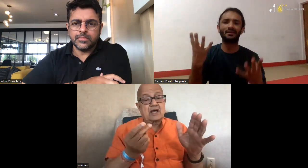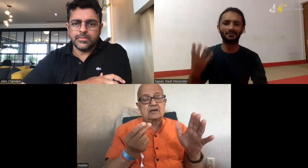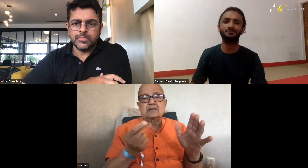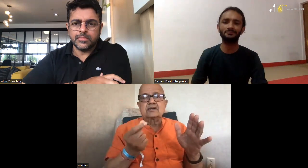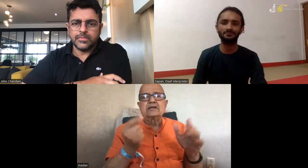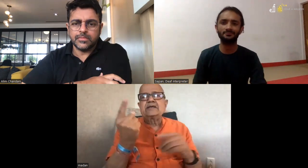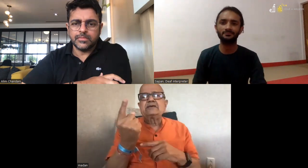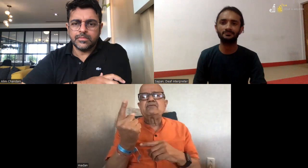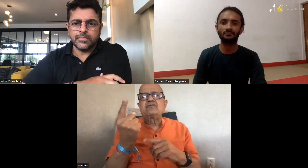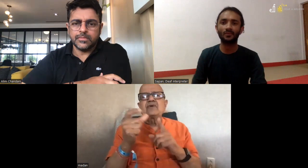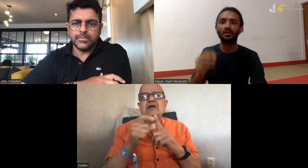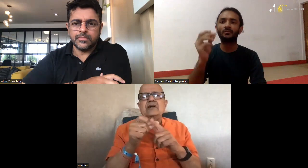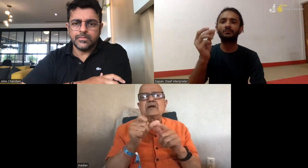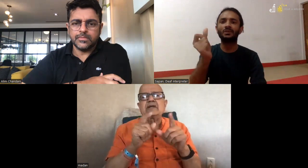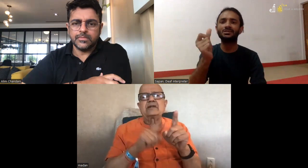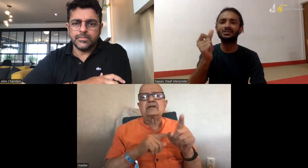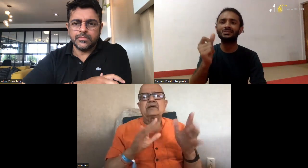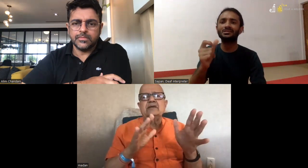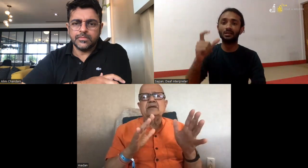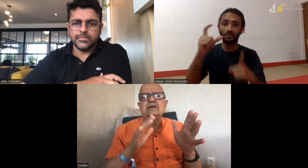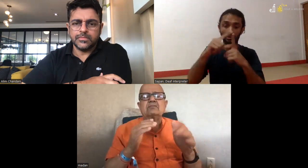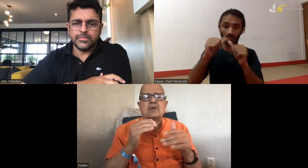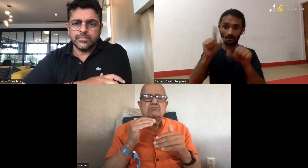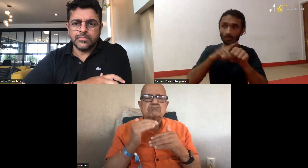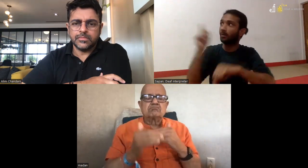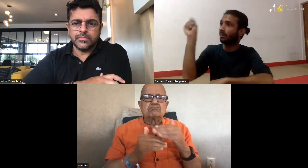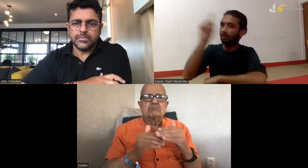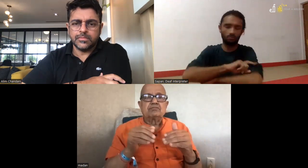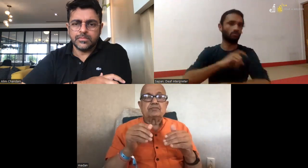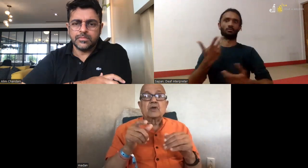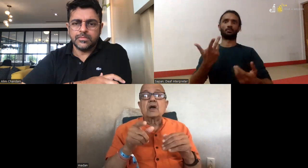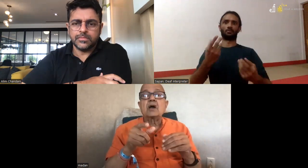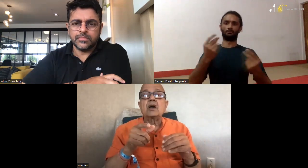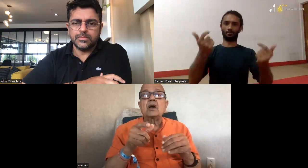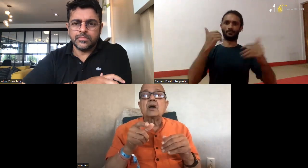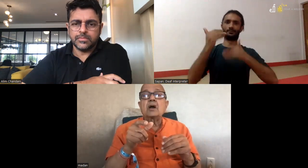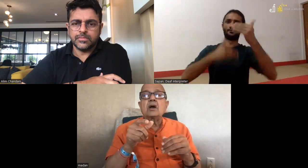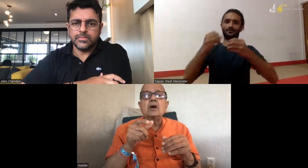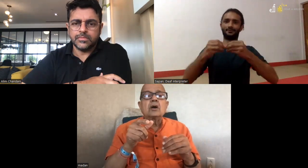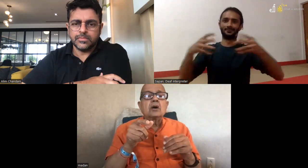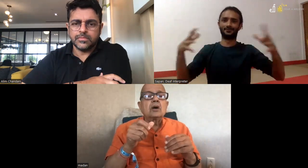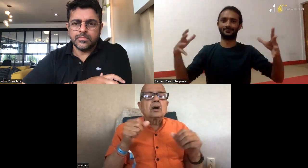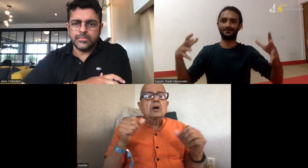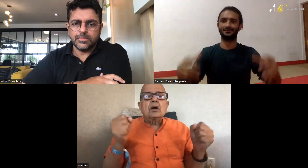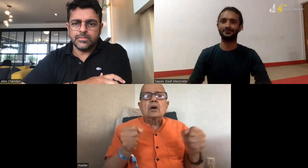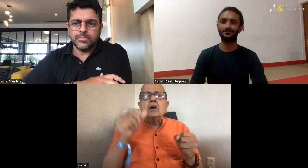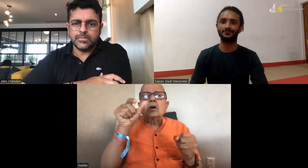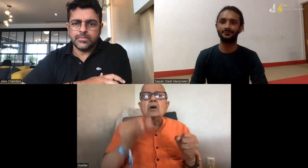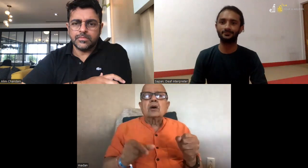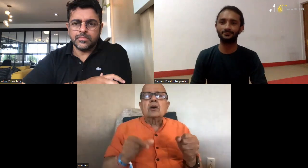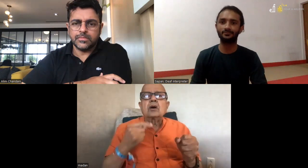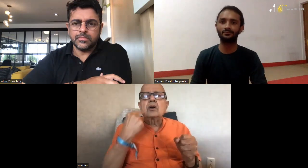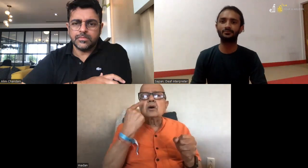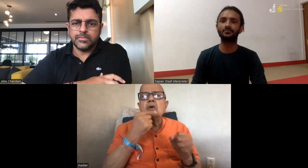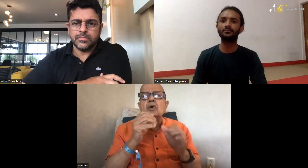there are so many ITI courses that are running in India, be it the computer courses, there are